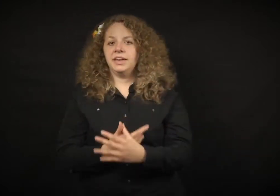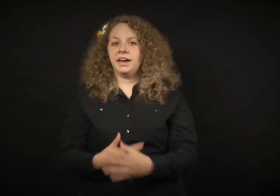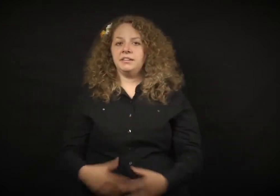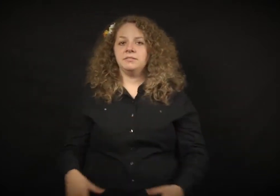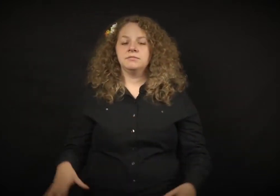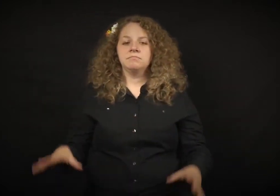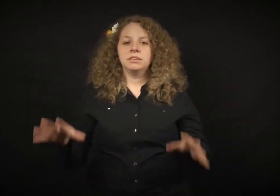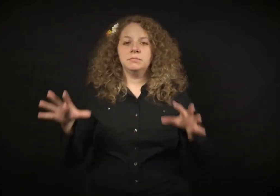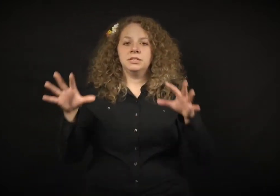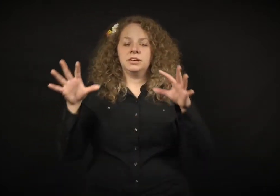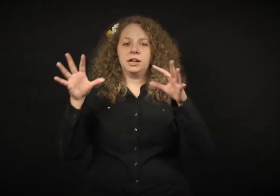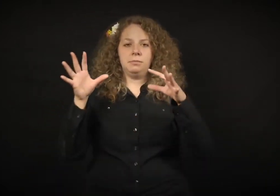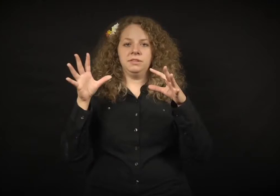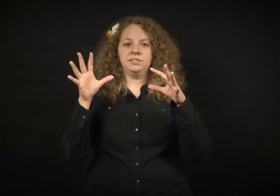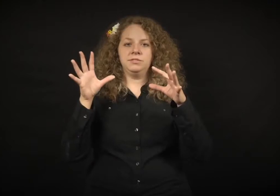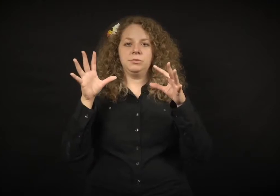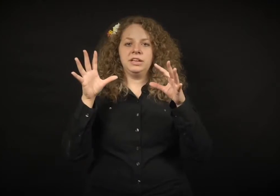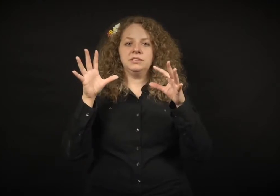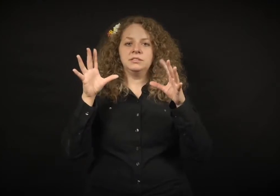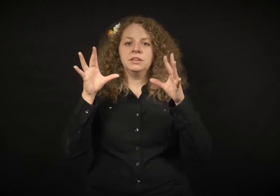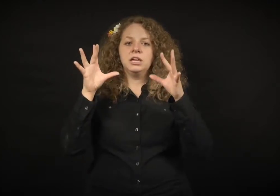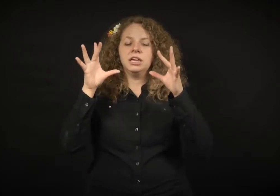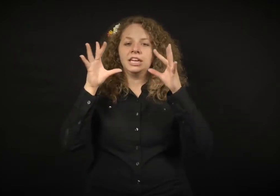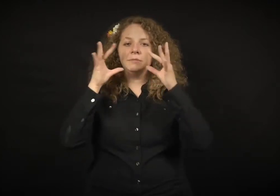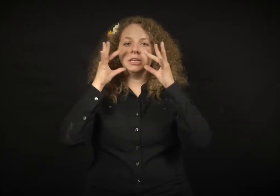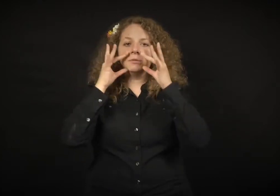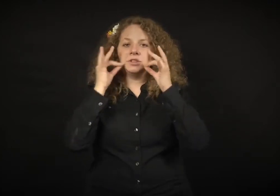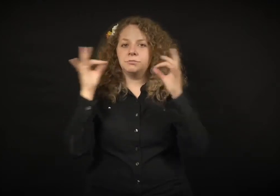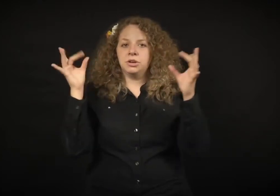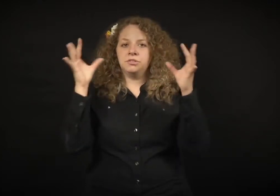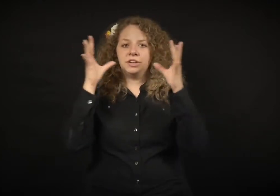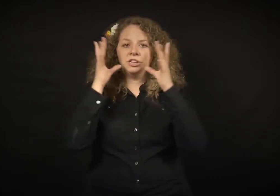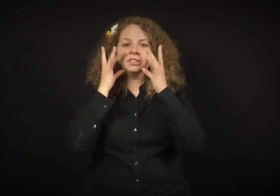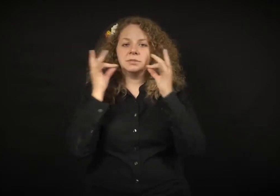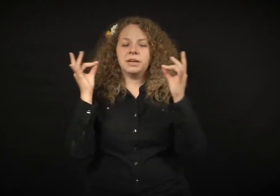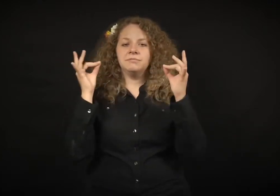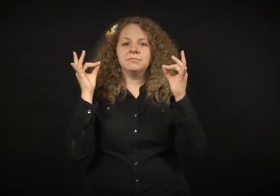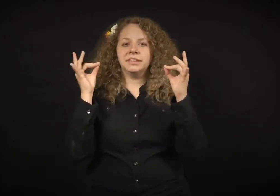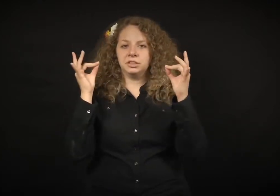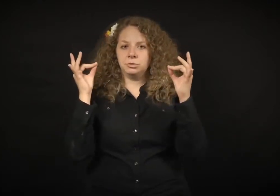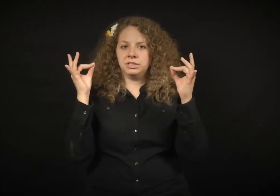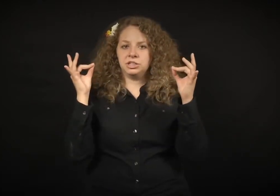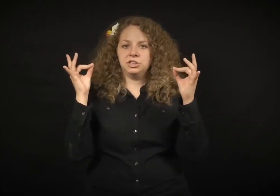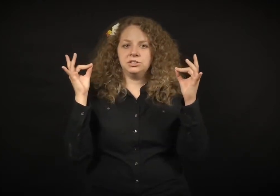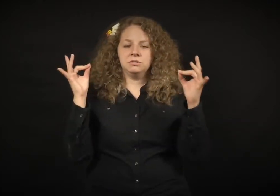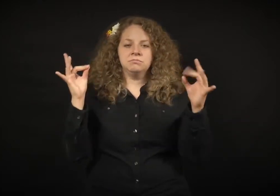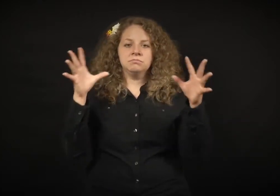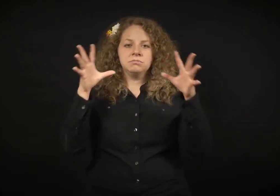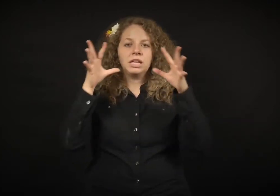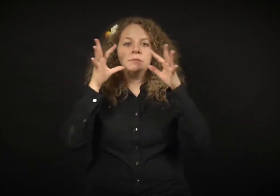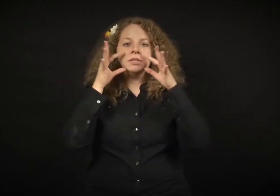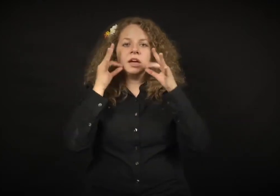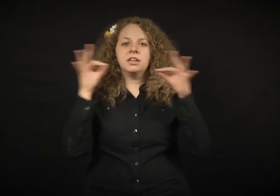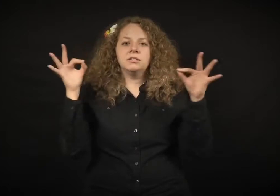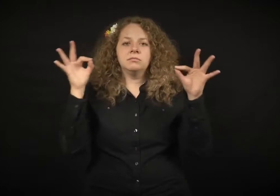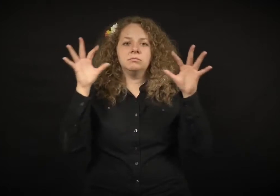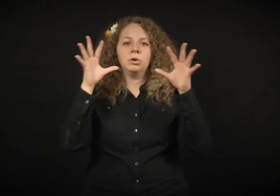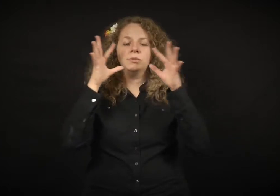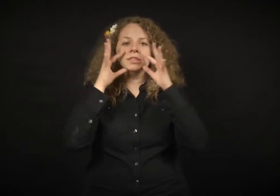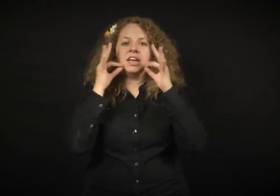Cat can be done a couple of different ways. It can be done with your middle fingers this way, like the whiskers. It can be done more with an